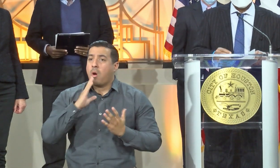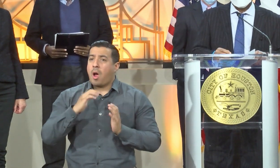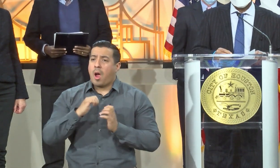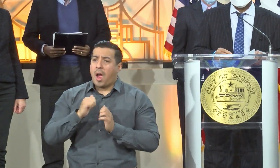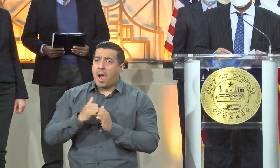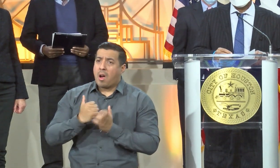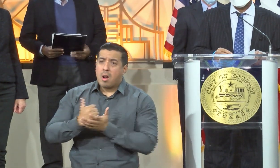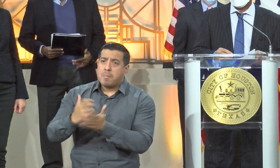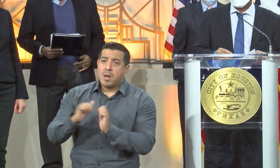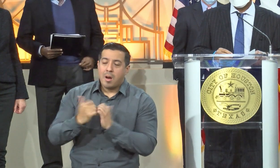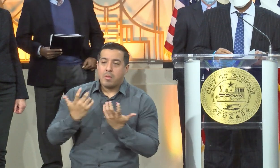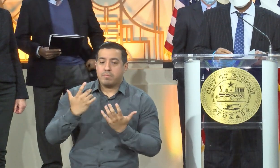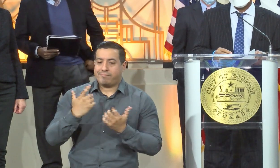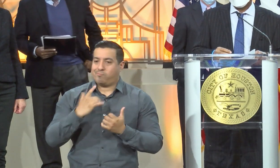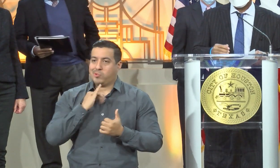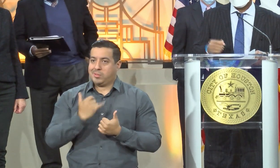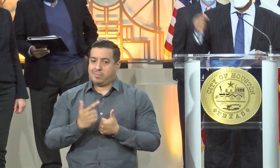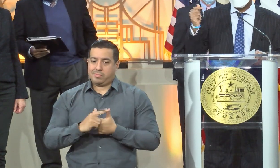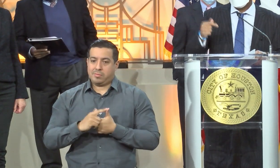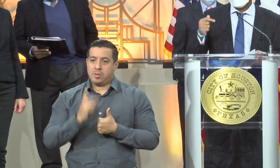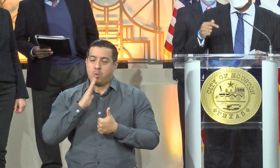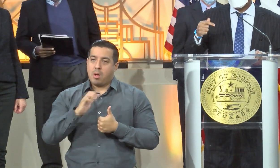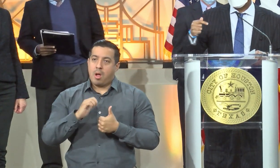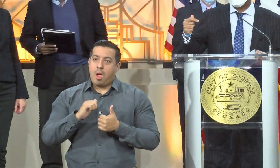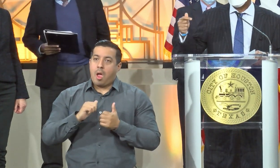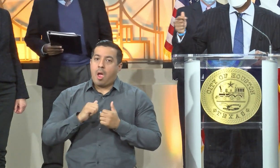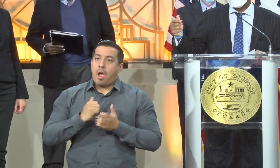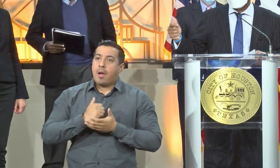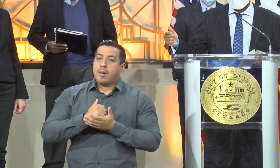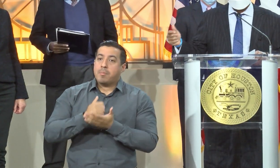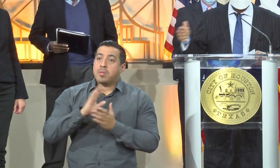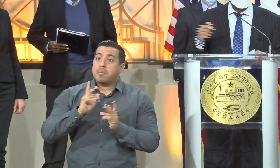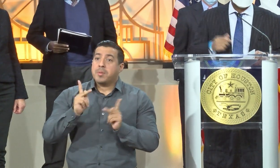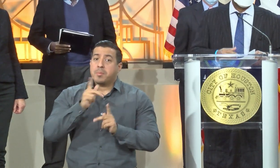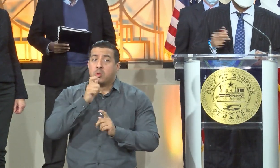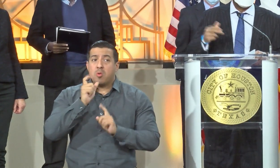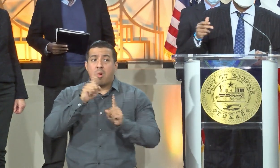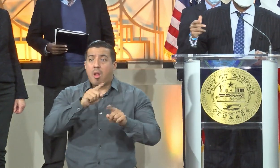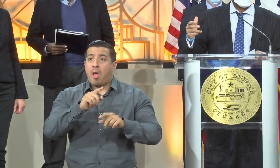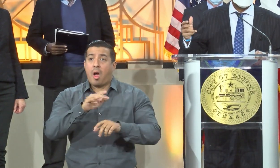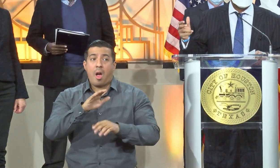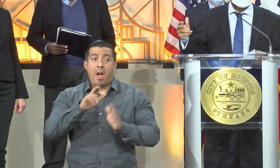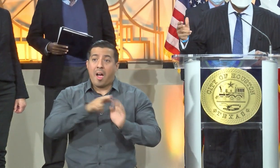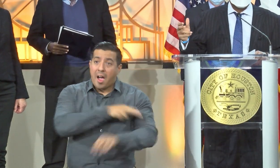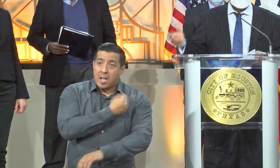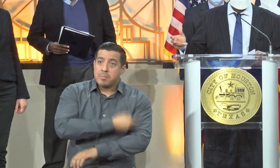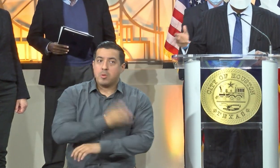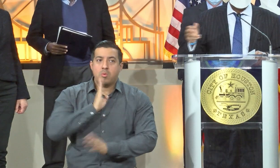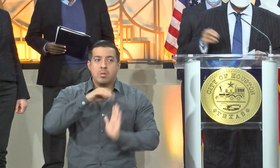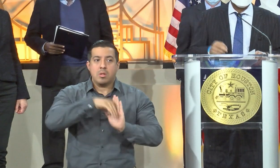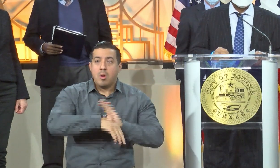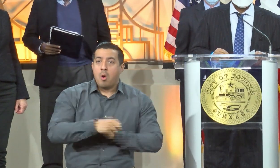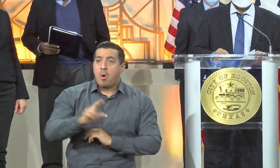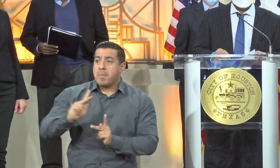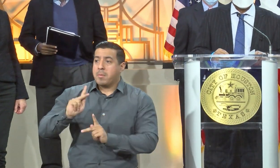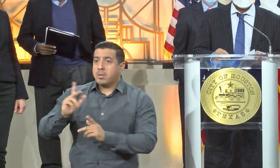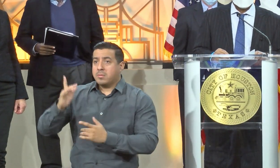one, it will help to curve the number of people who are having to go to hospitals, the number of people who are being